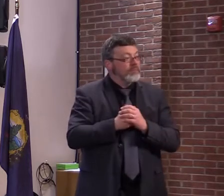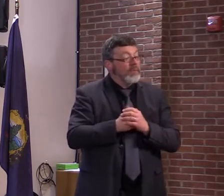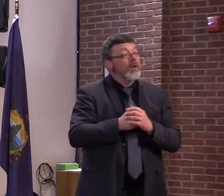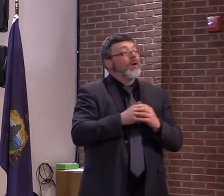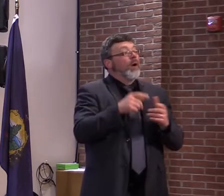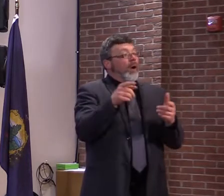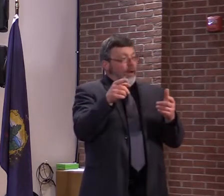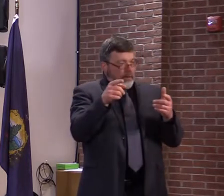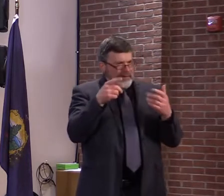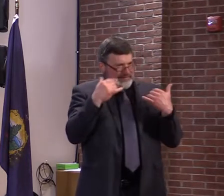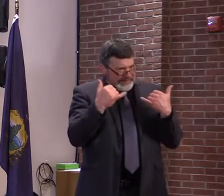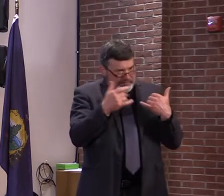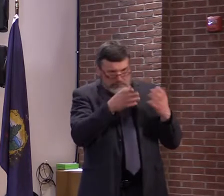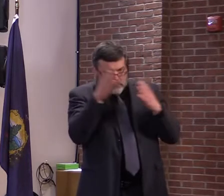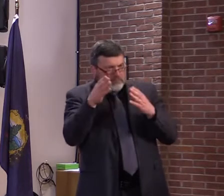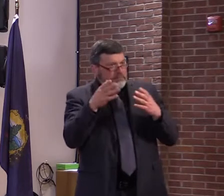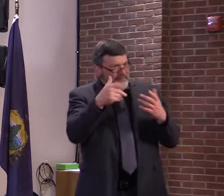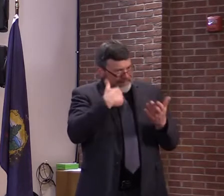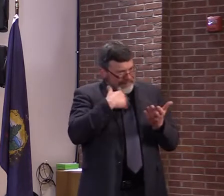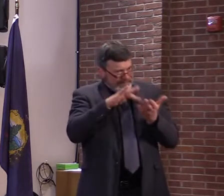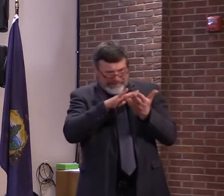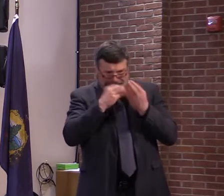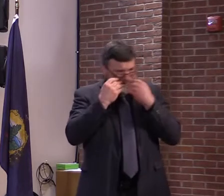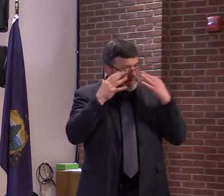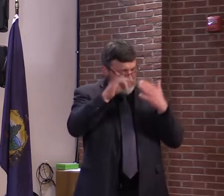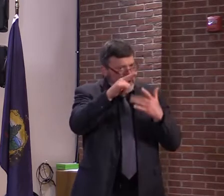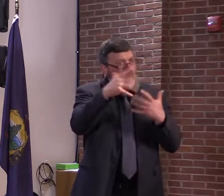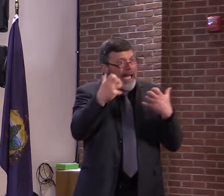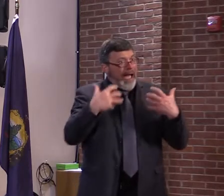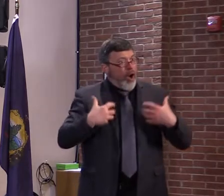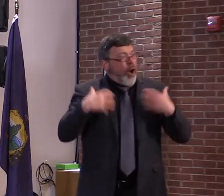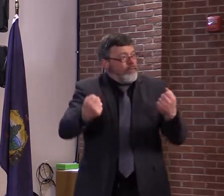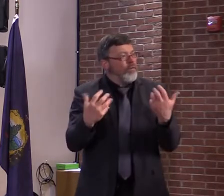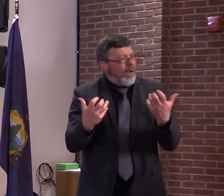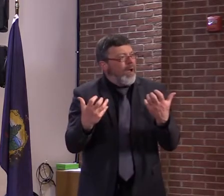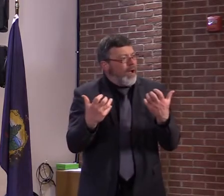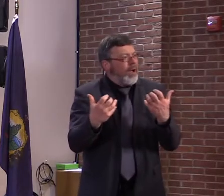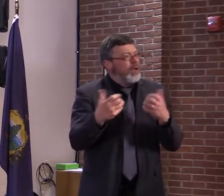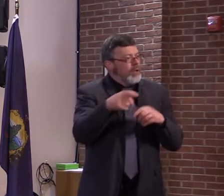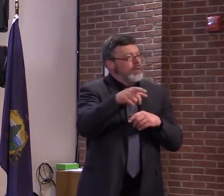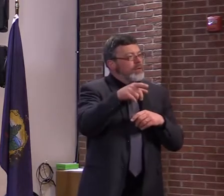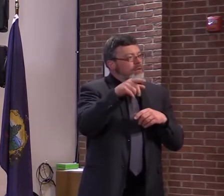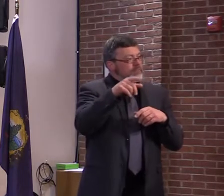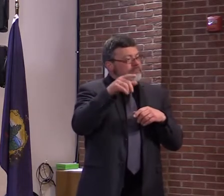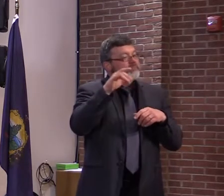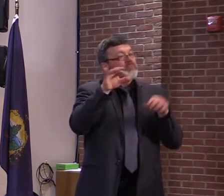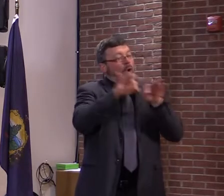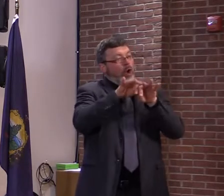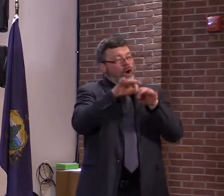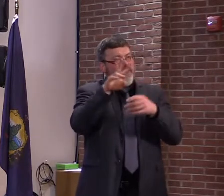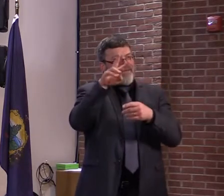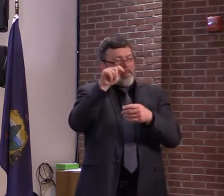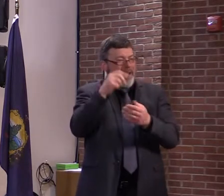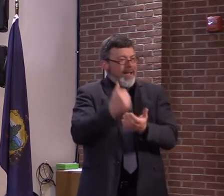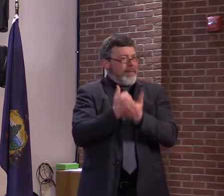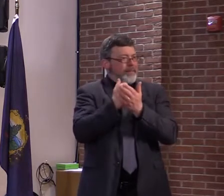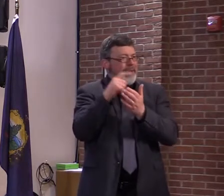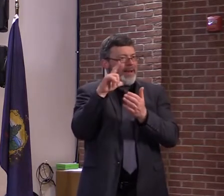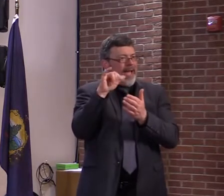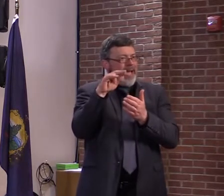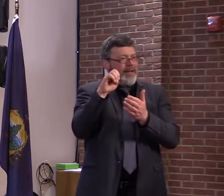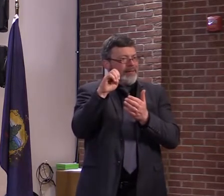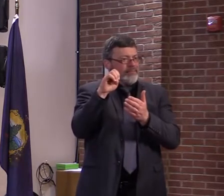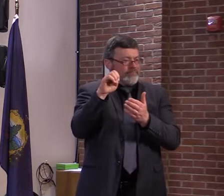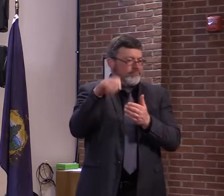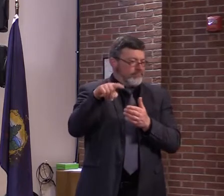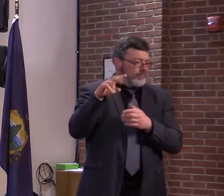VermontHelpLink.org website. The isolation caused by the pandemic, coupled with the stigma surrounding substance use